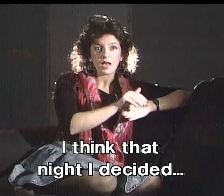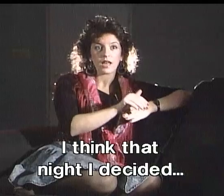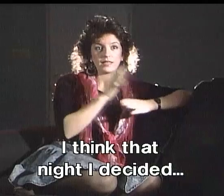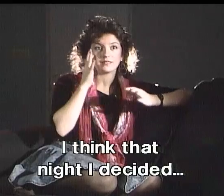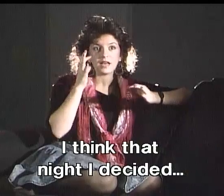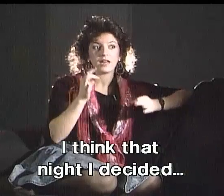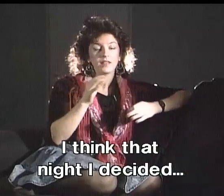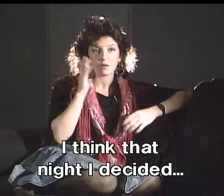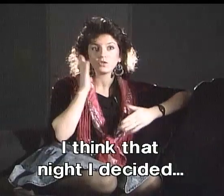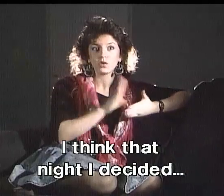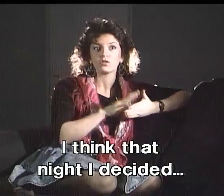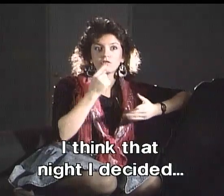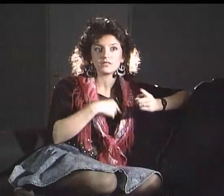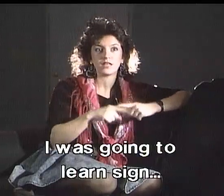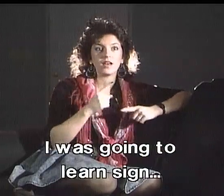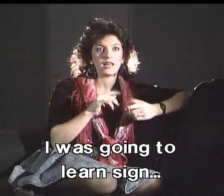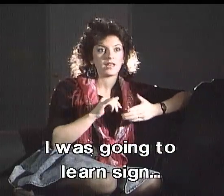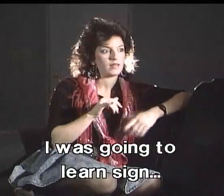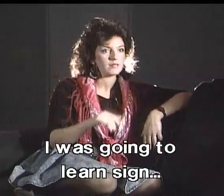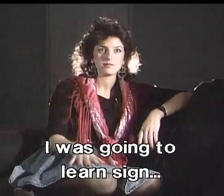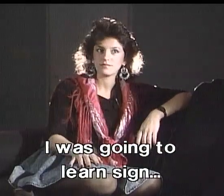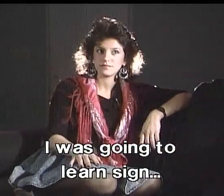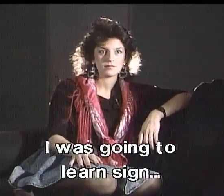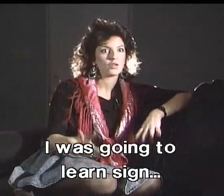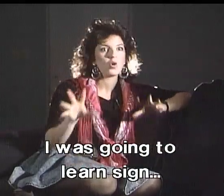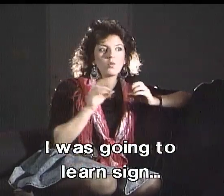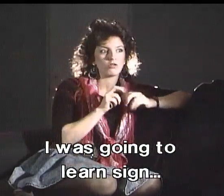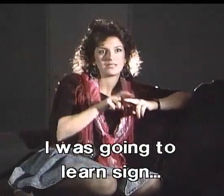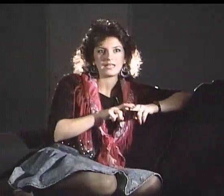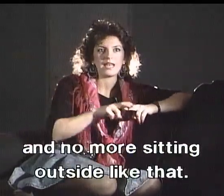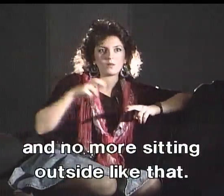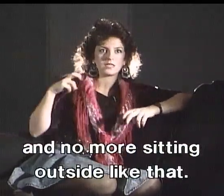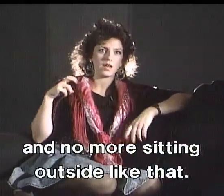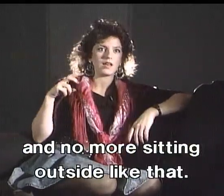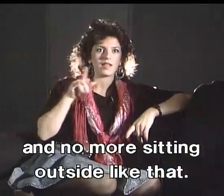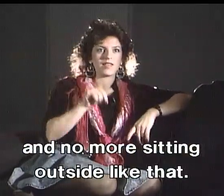I decided that I was going to learn sign and no more sitting outside like that.